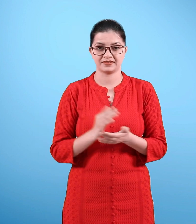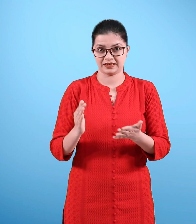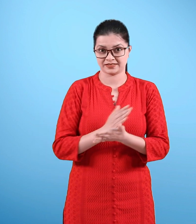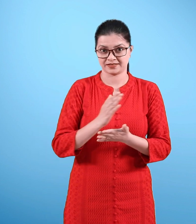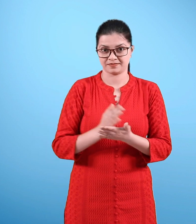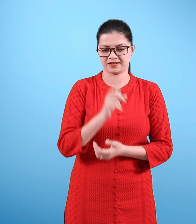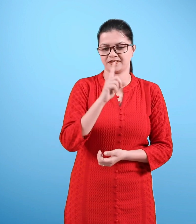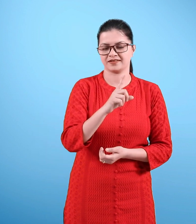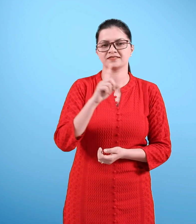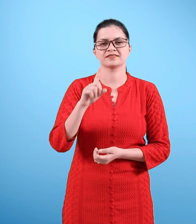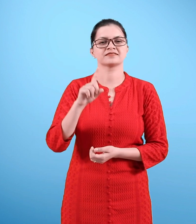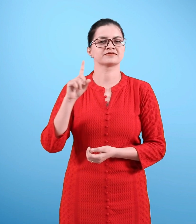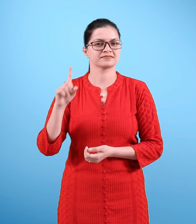Page 111.